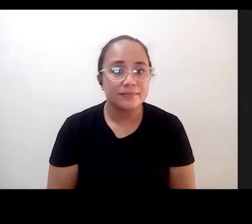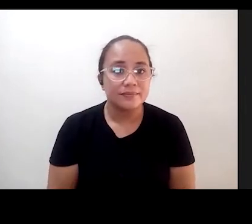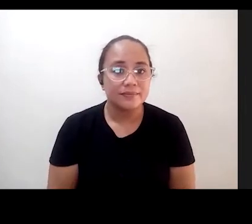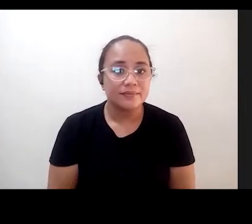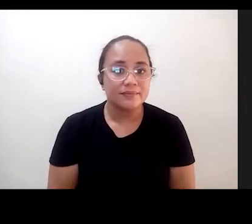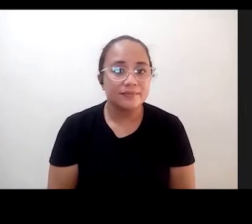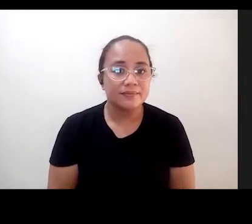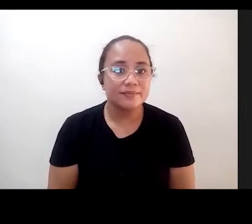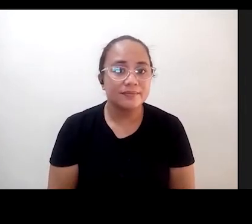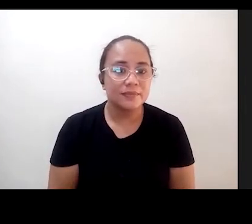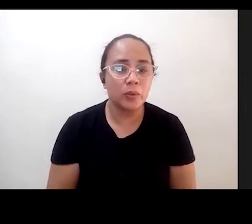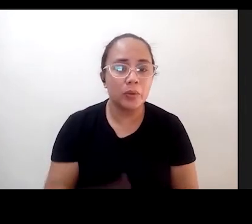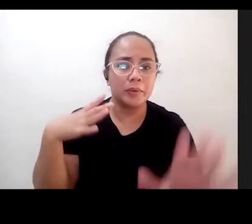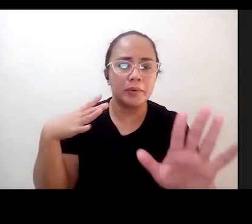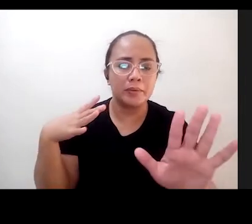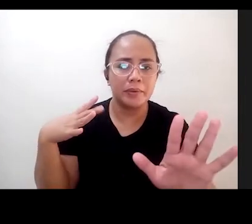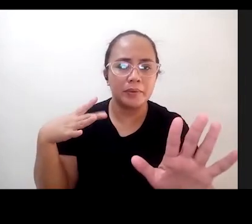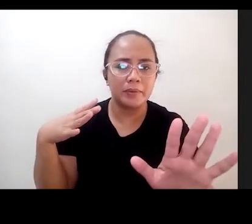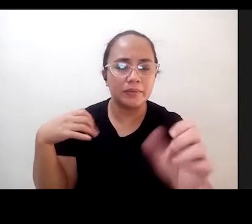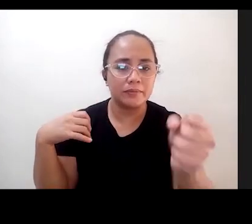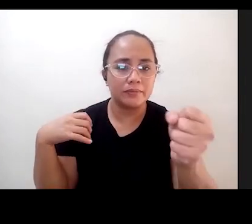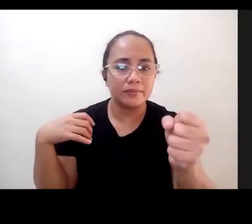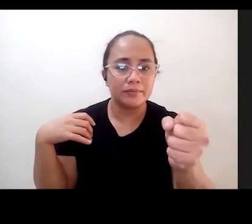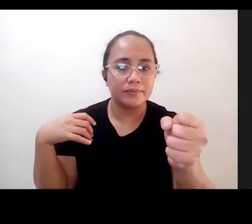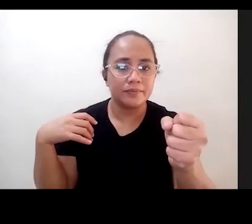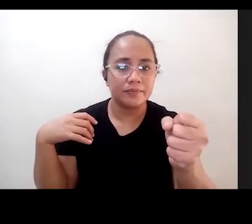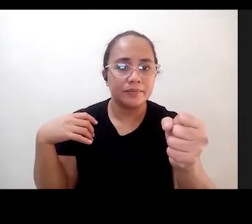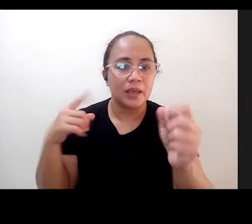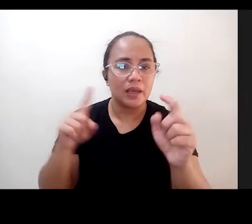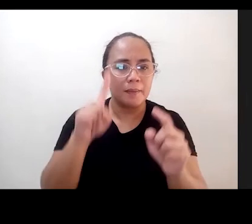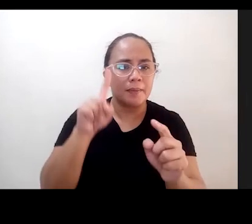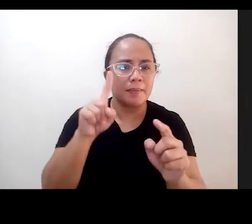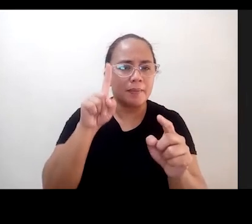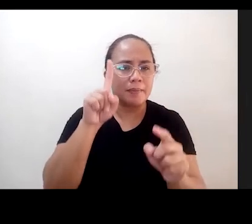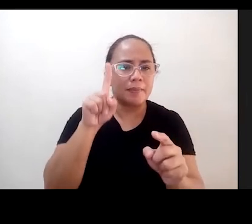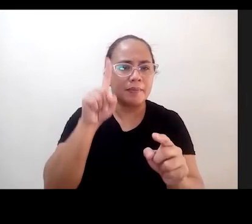Oh, wait, sorry. Go back up.